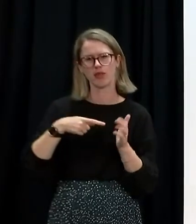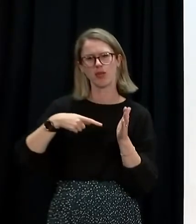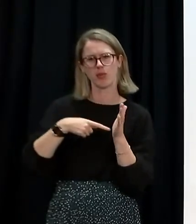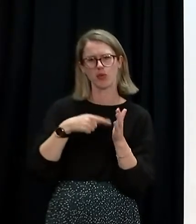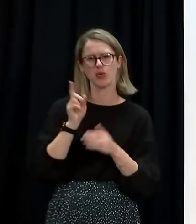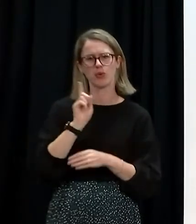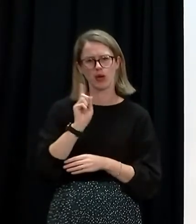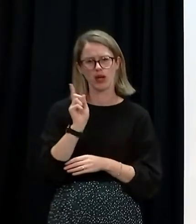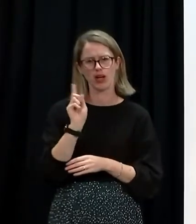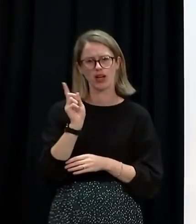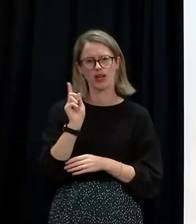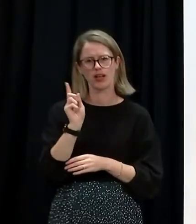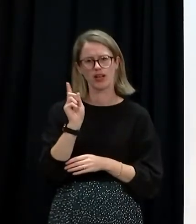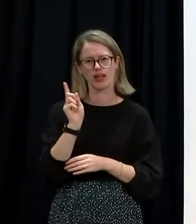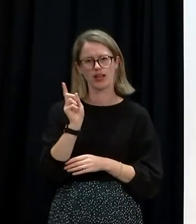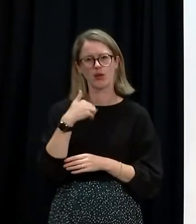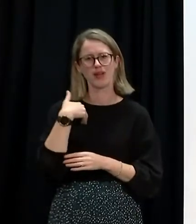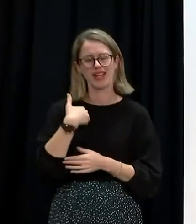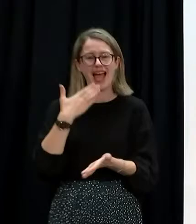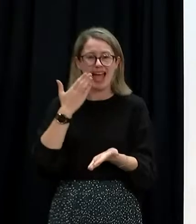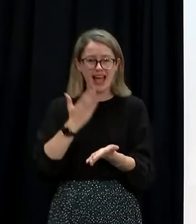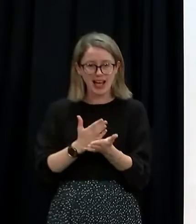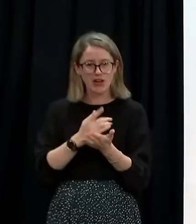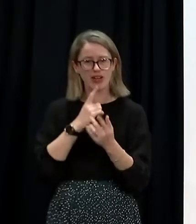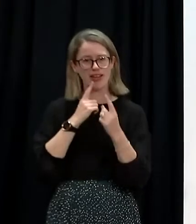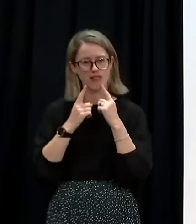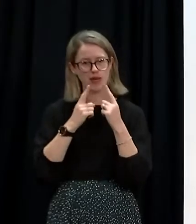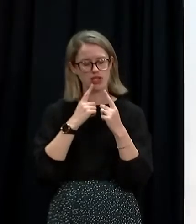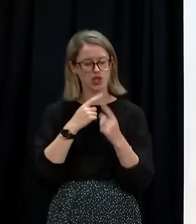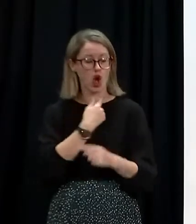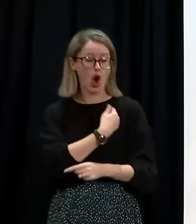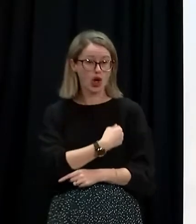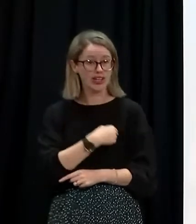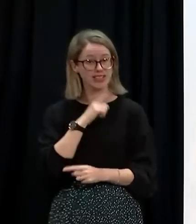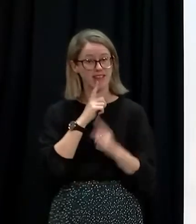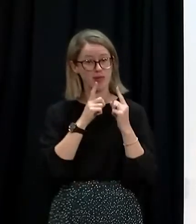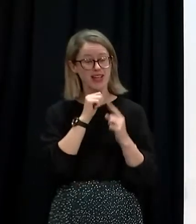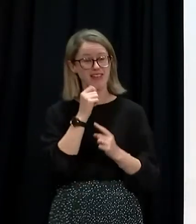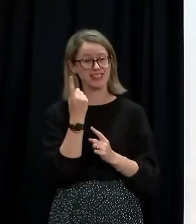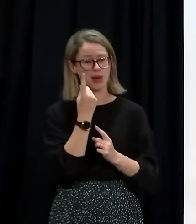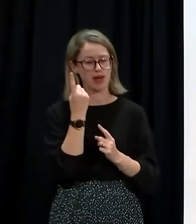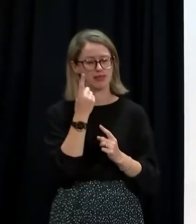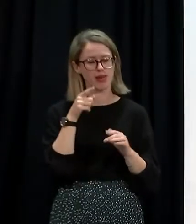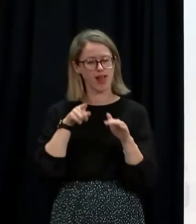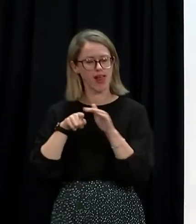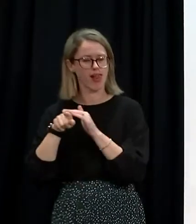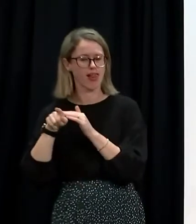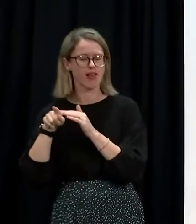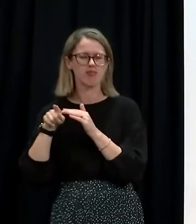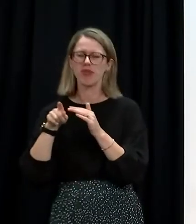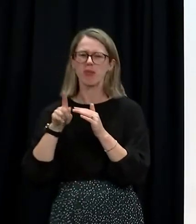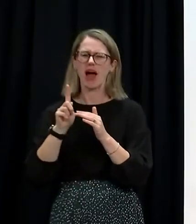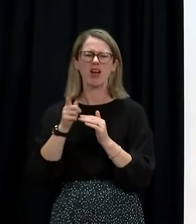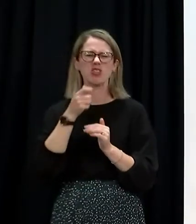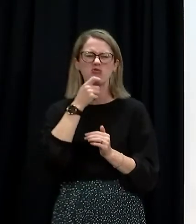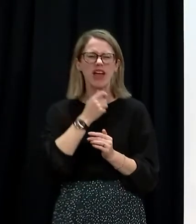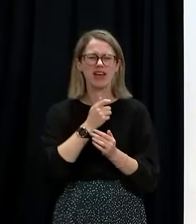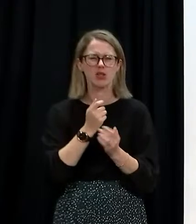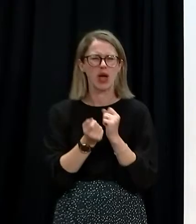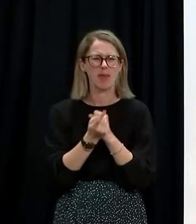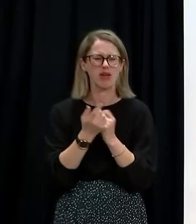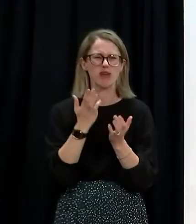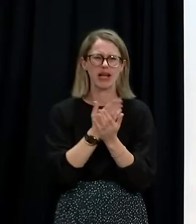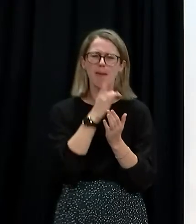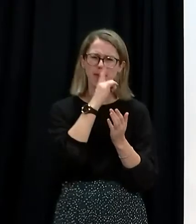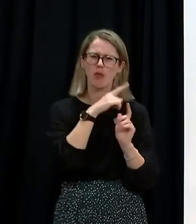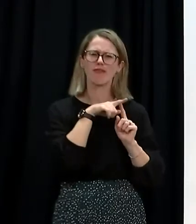is that we get accurate information and honest information, and if people have been out and about, and it's been very unusual actually over the